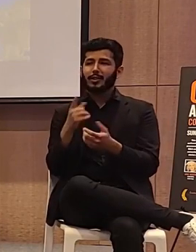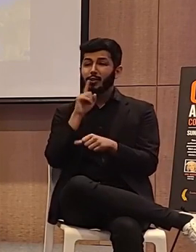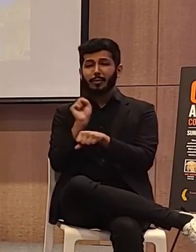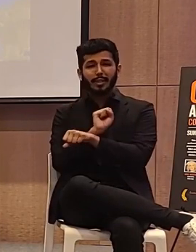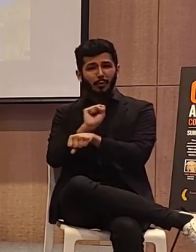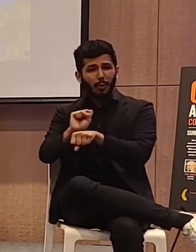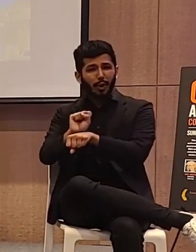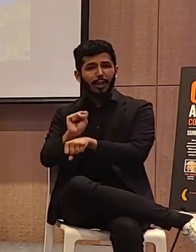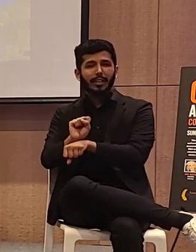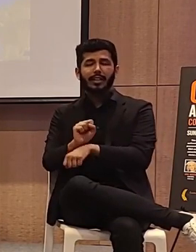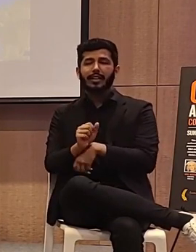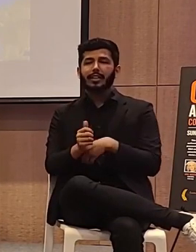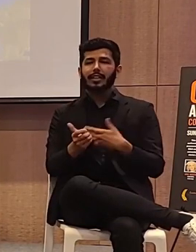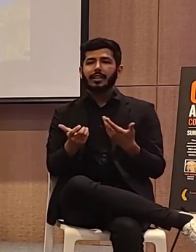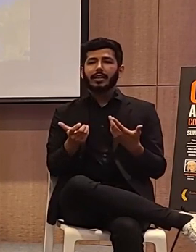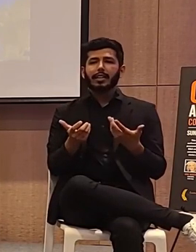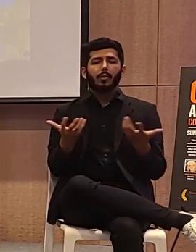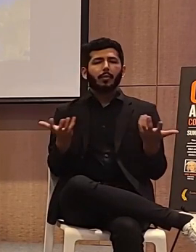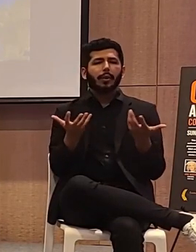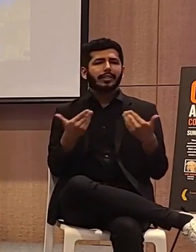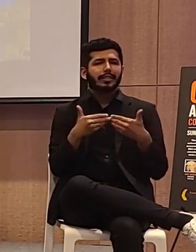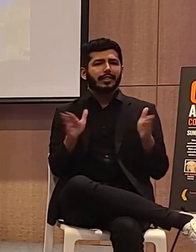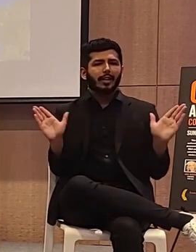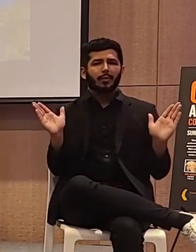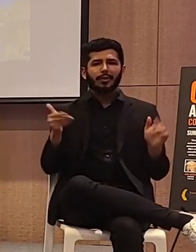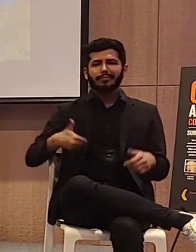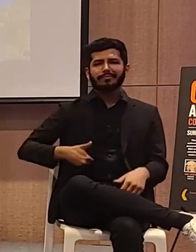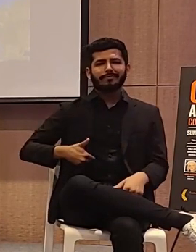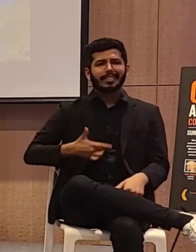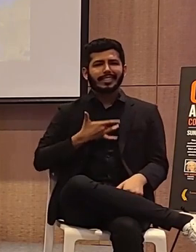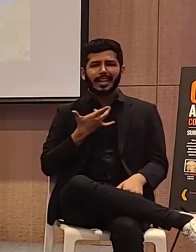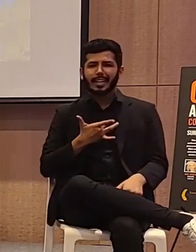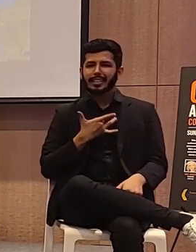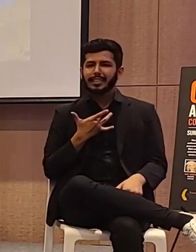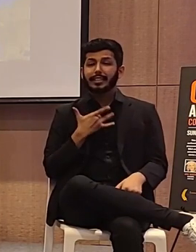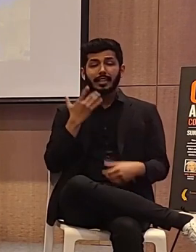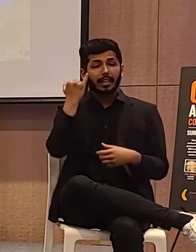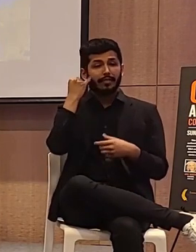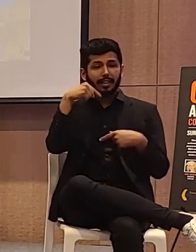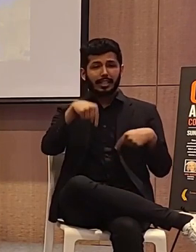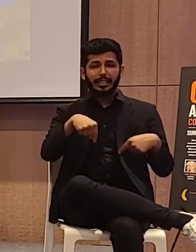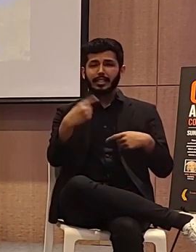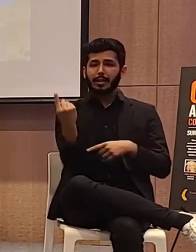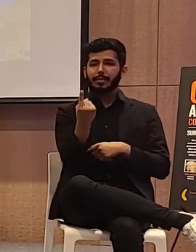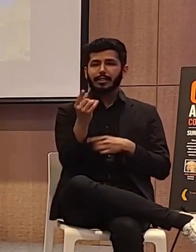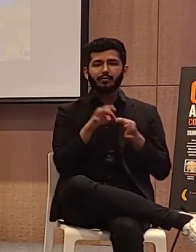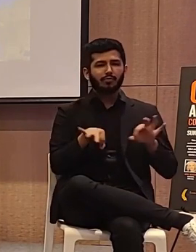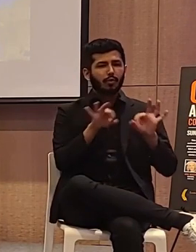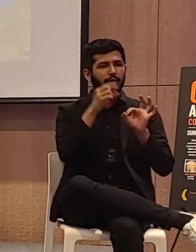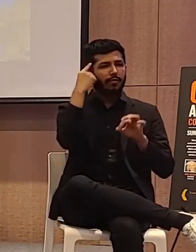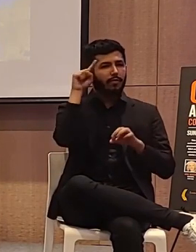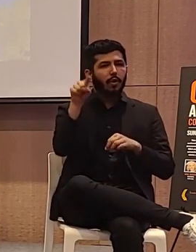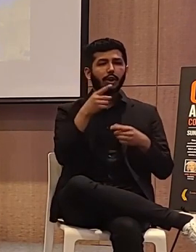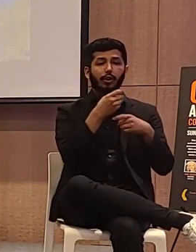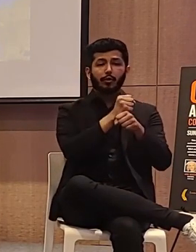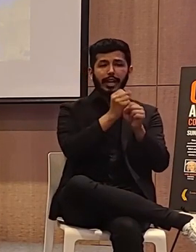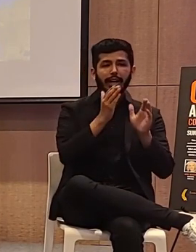general sense of if this is something that matters to the creators, to the executives,